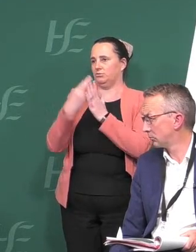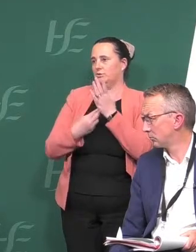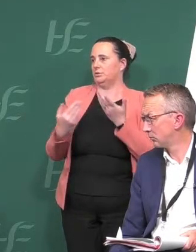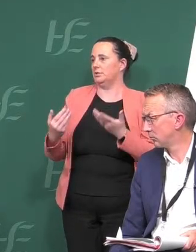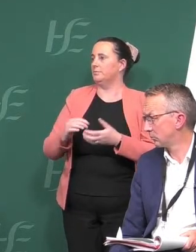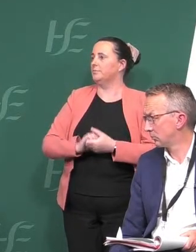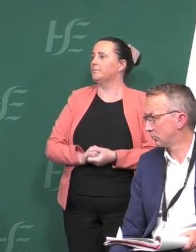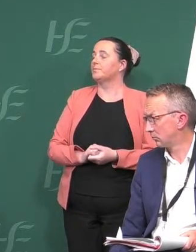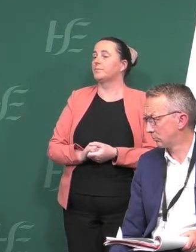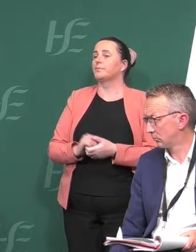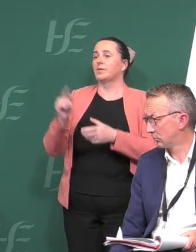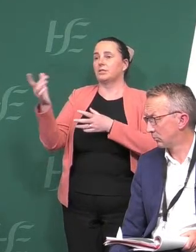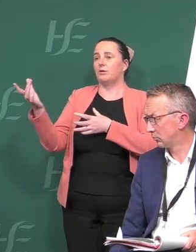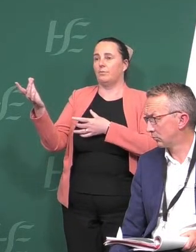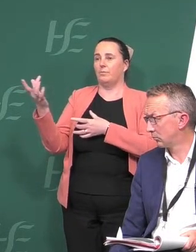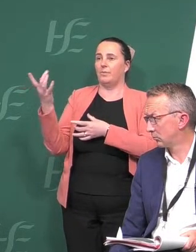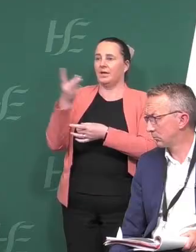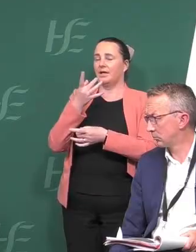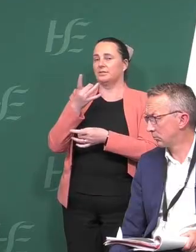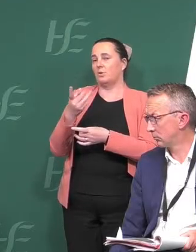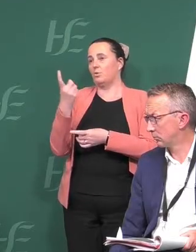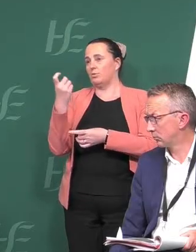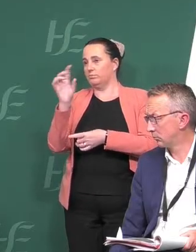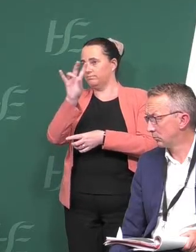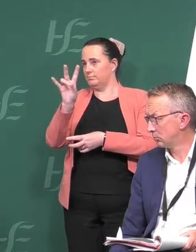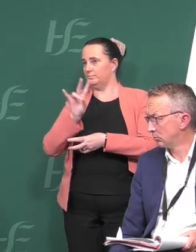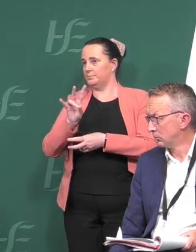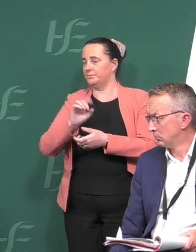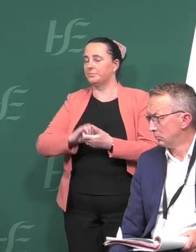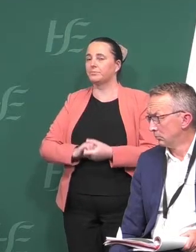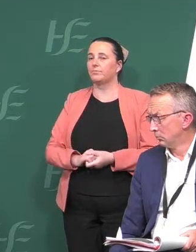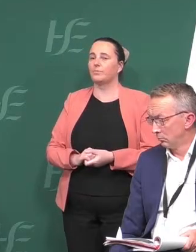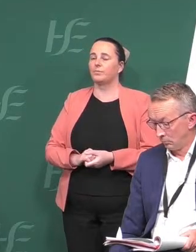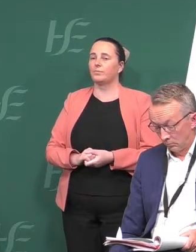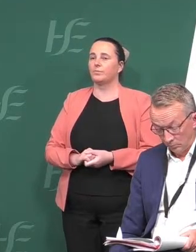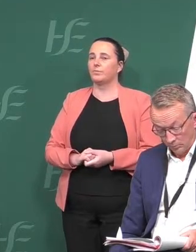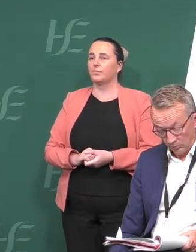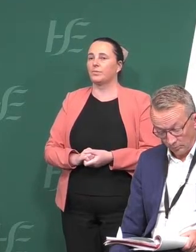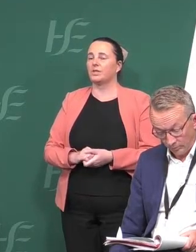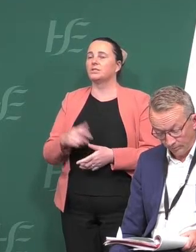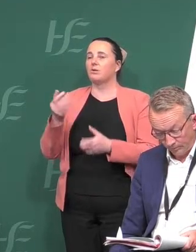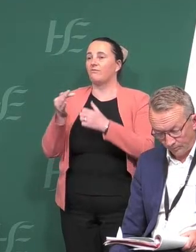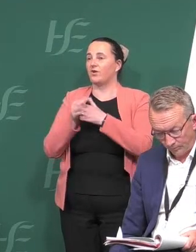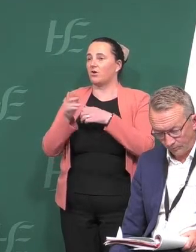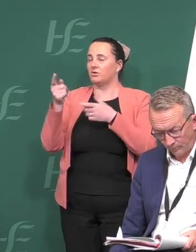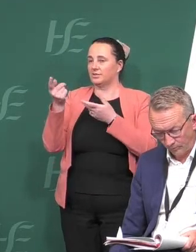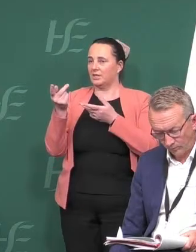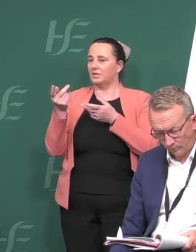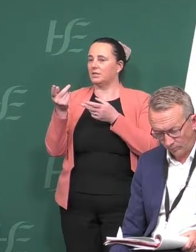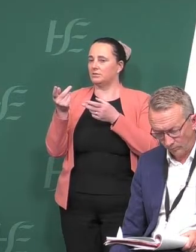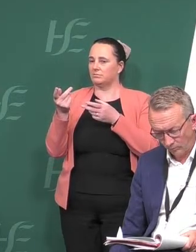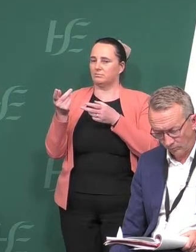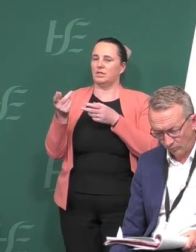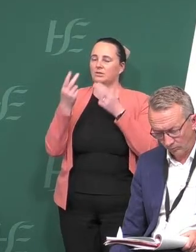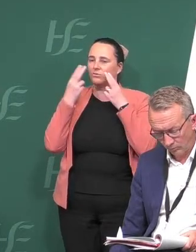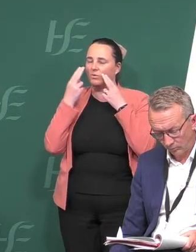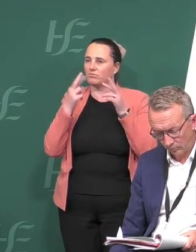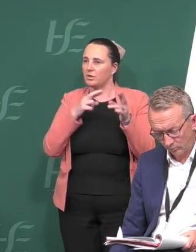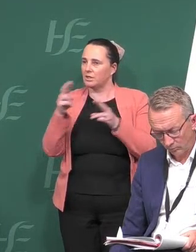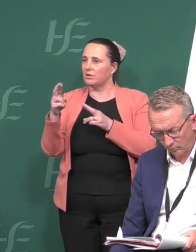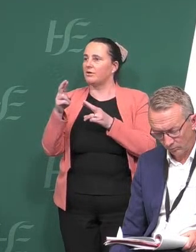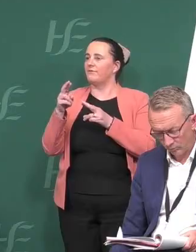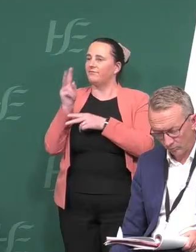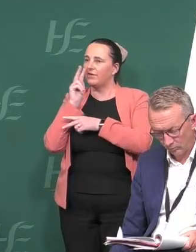So on those ones, so it's around routine visits and